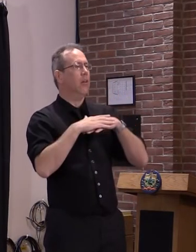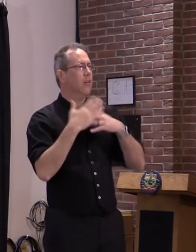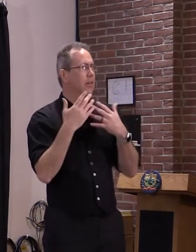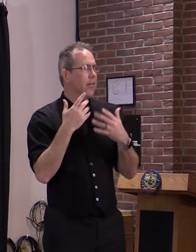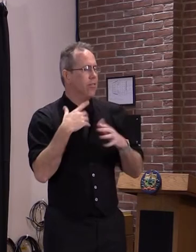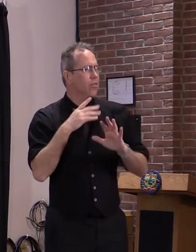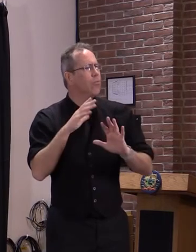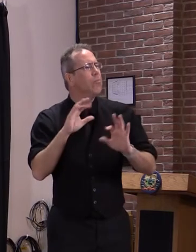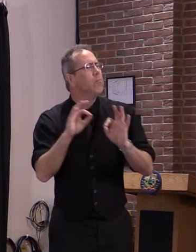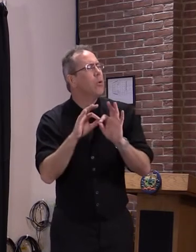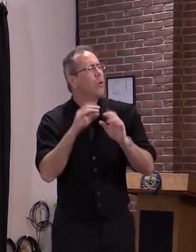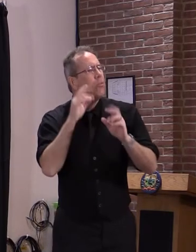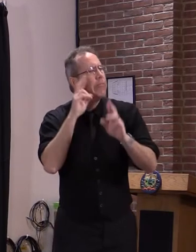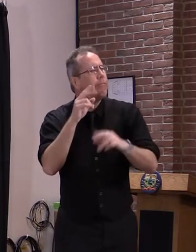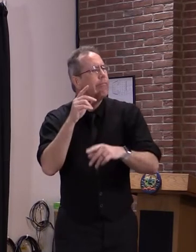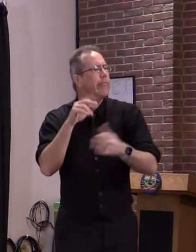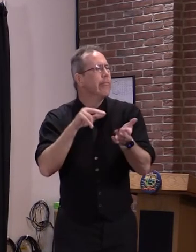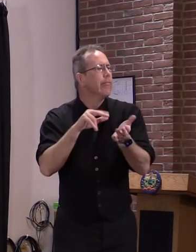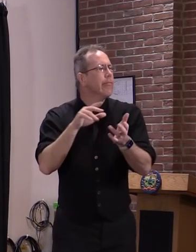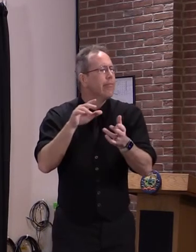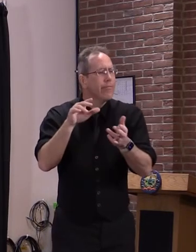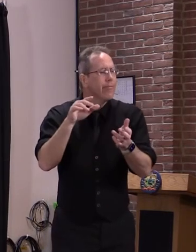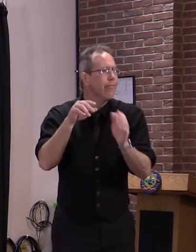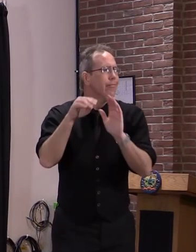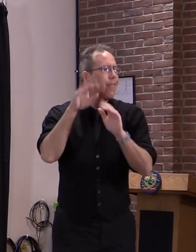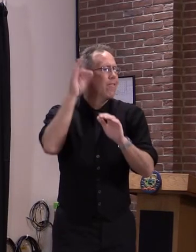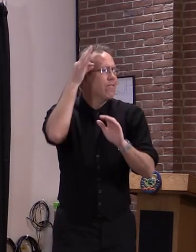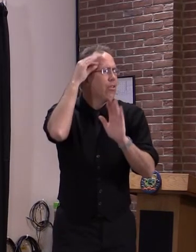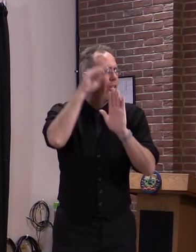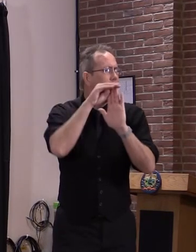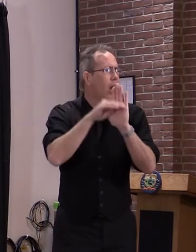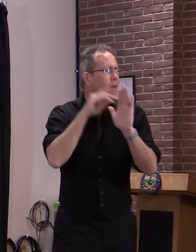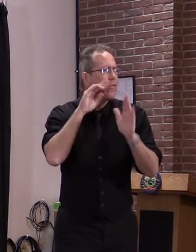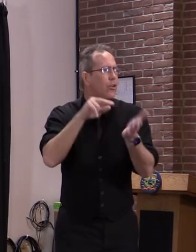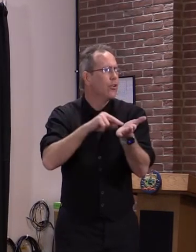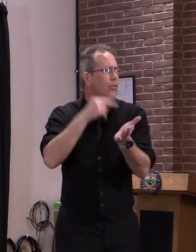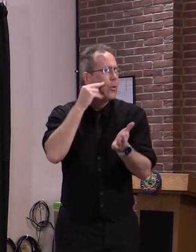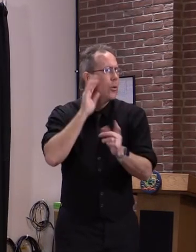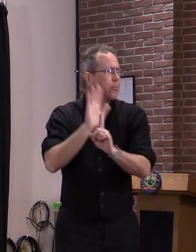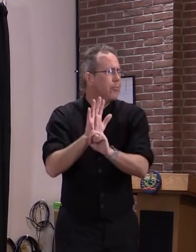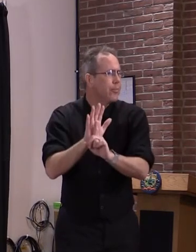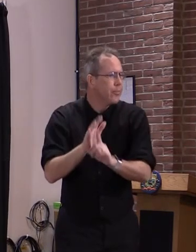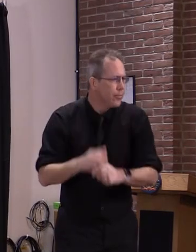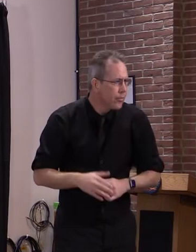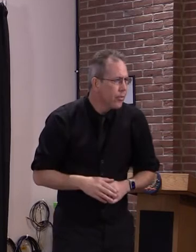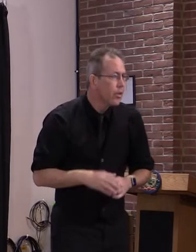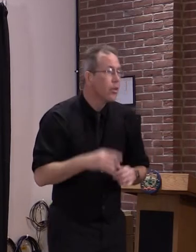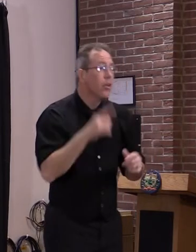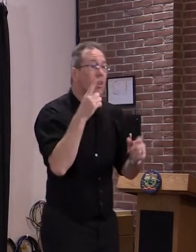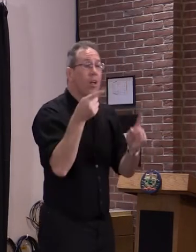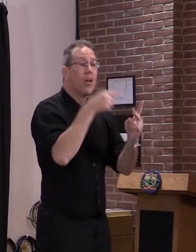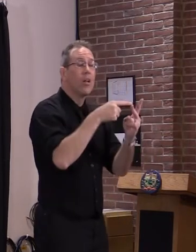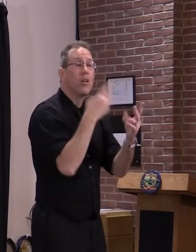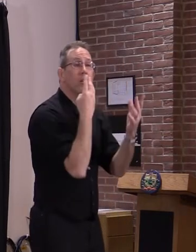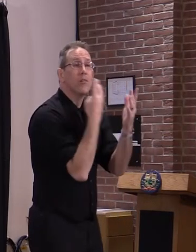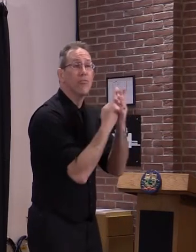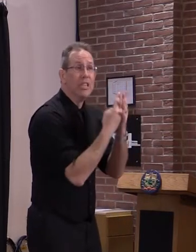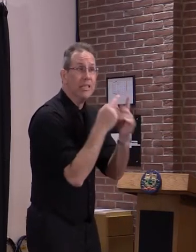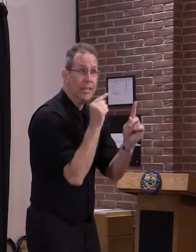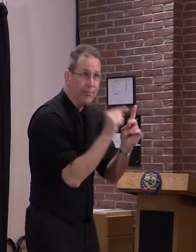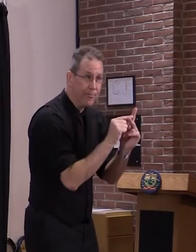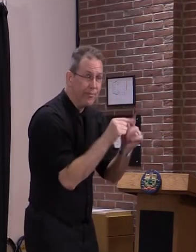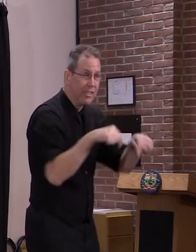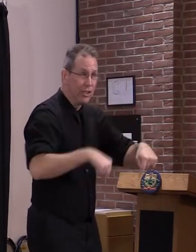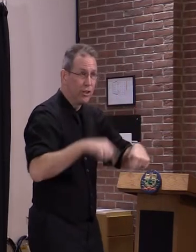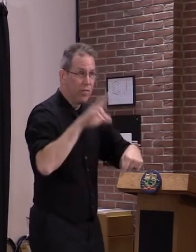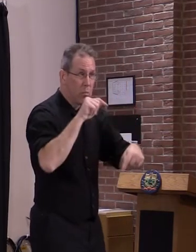regard to corrections, our corrections department has been formulating more